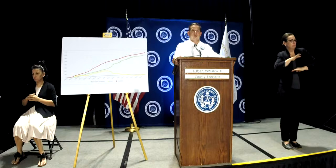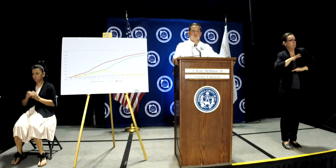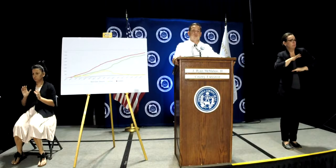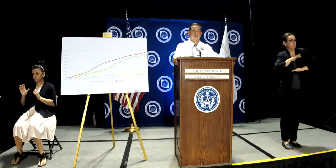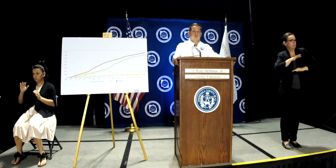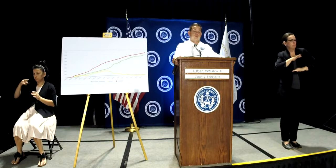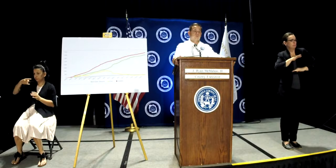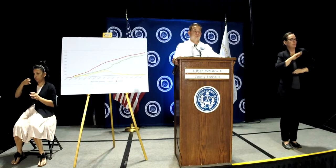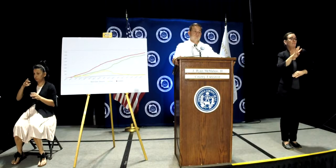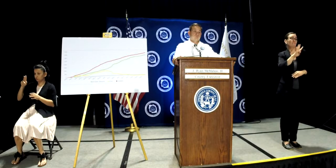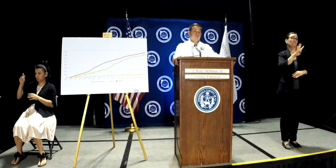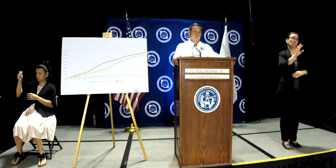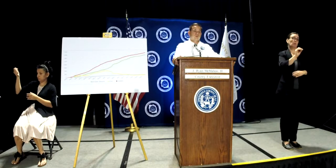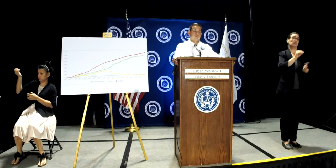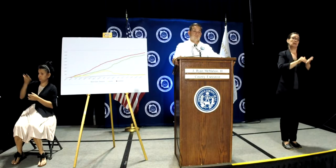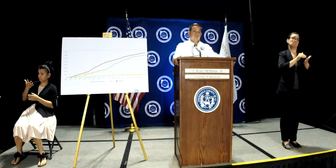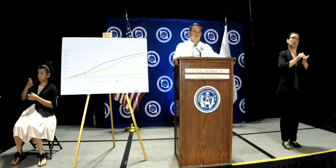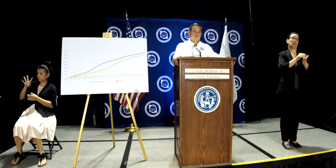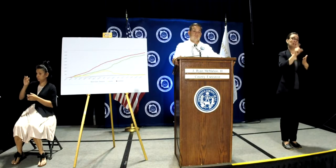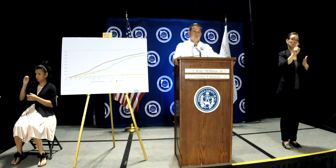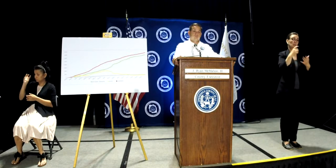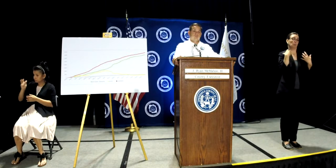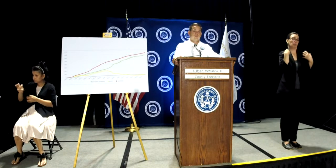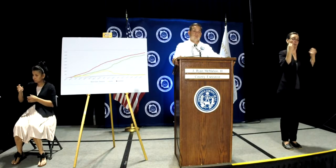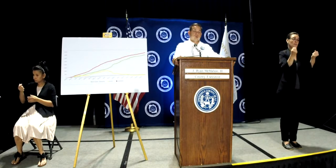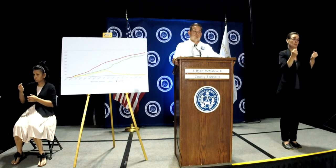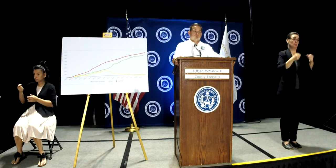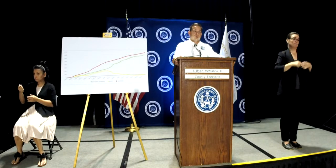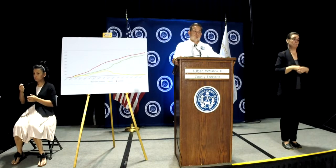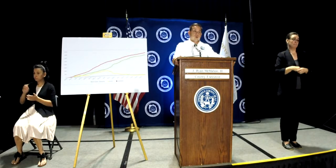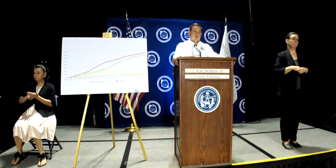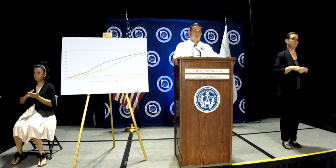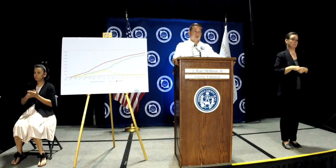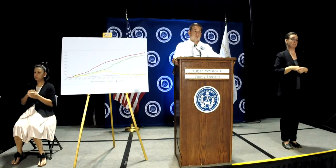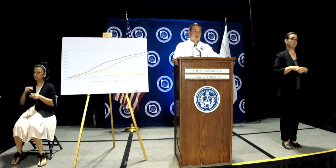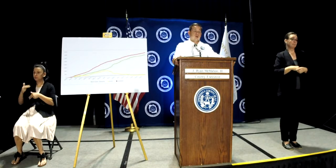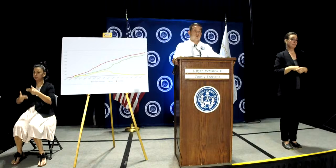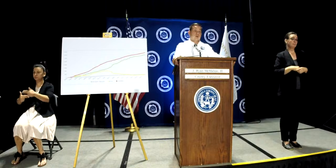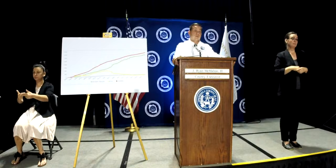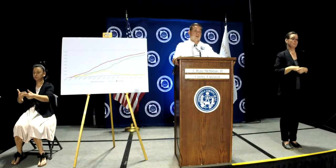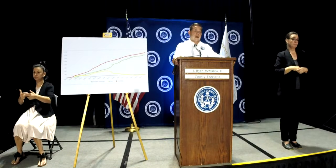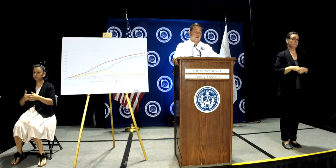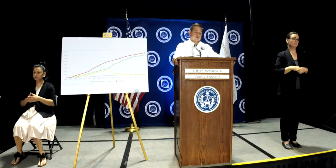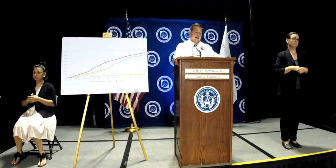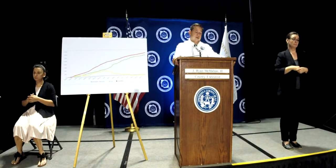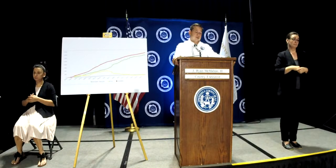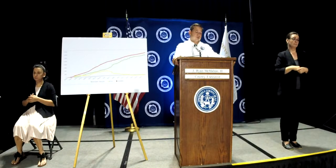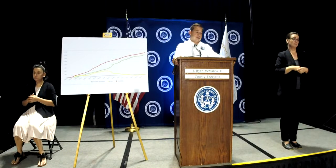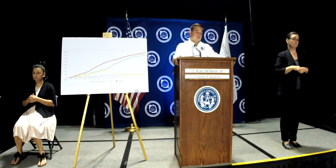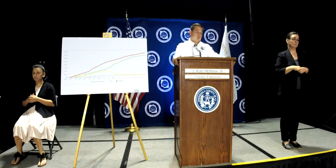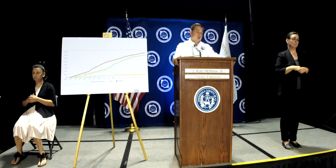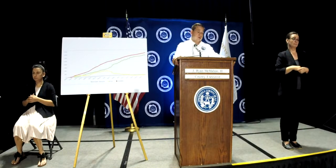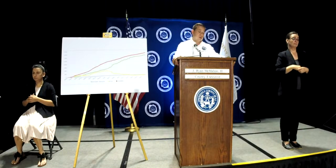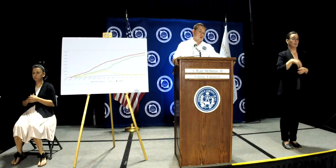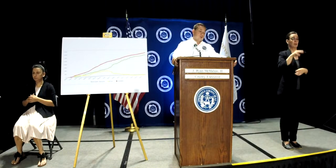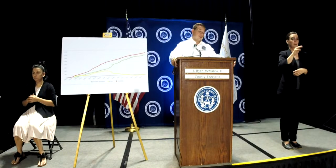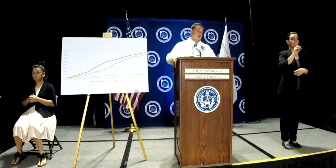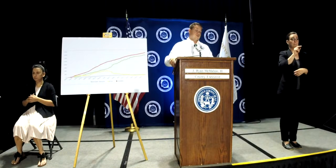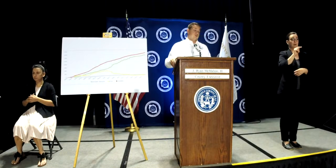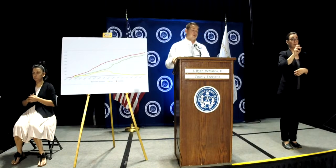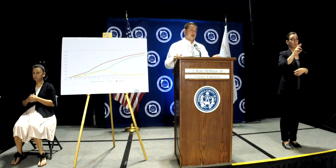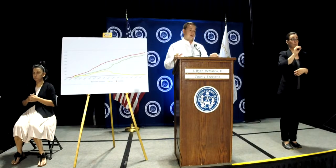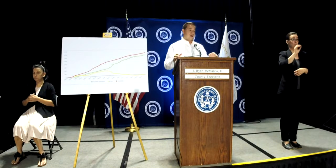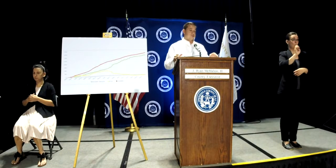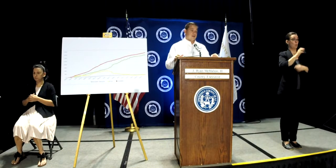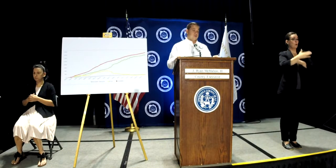get through 2021. What did Monroe County get in the stimulus? I believe they got over $120 million. And that, Andrew, to that point,